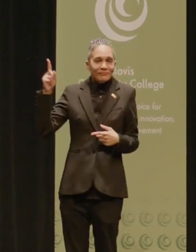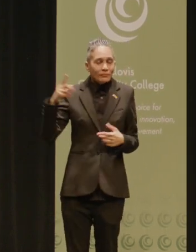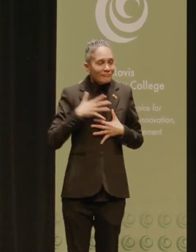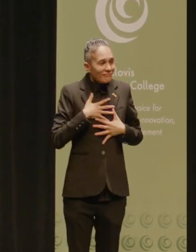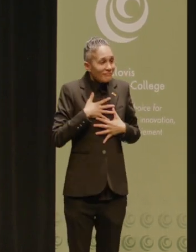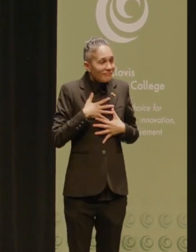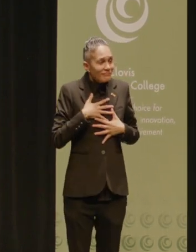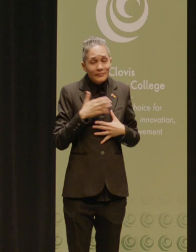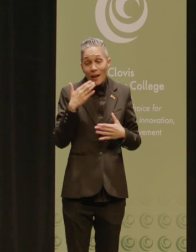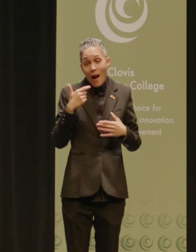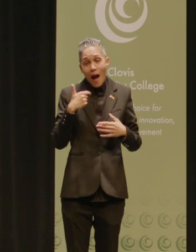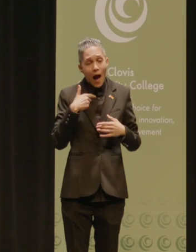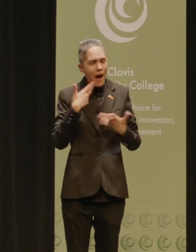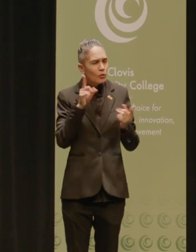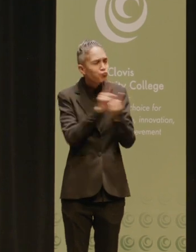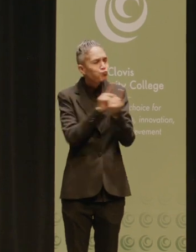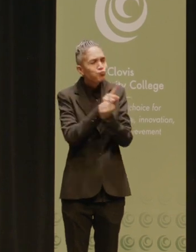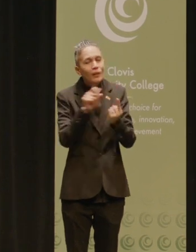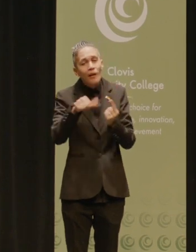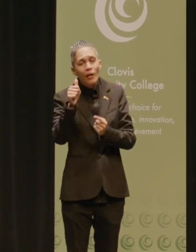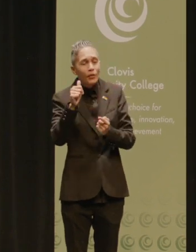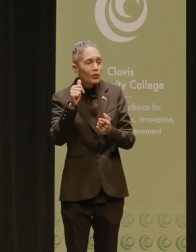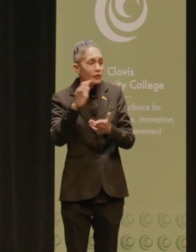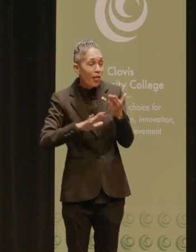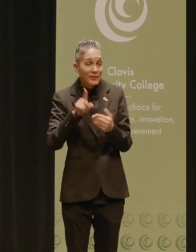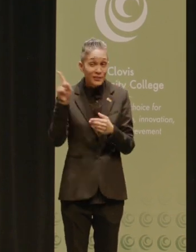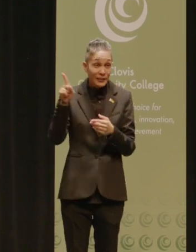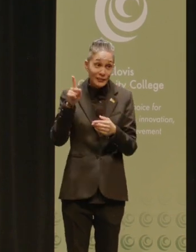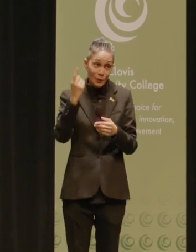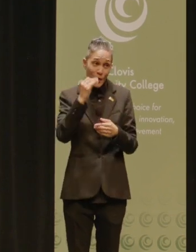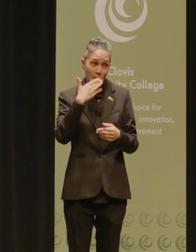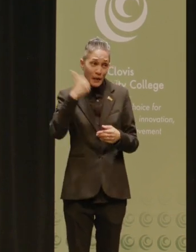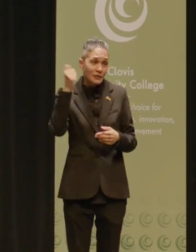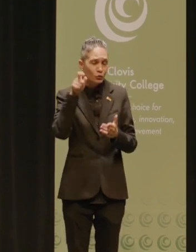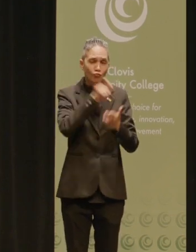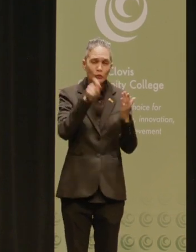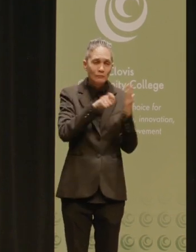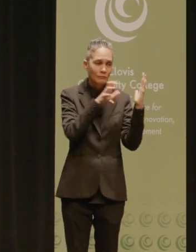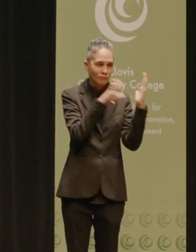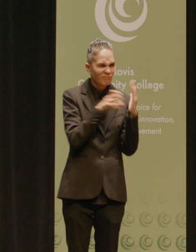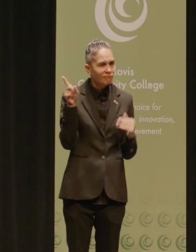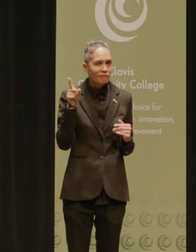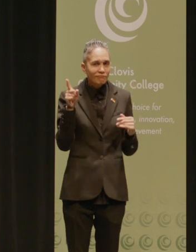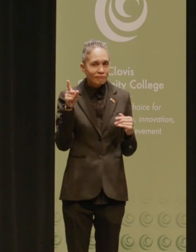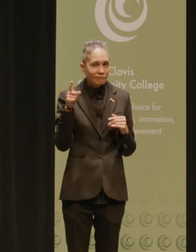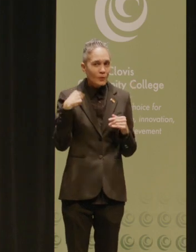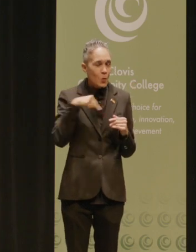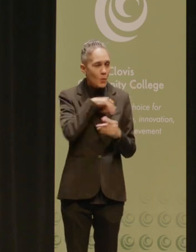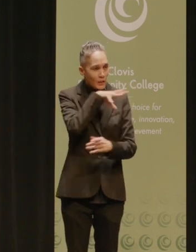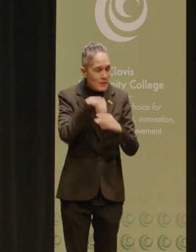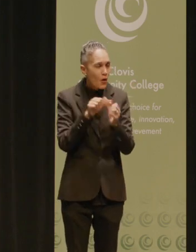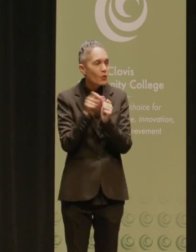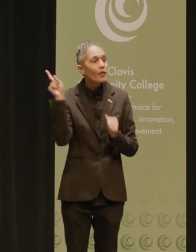I have an opportunity to go see other colleges through accreditation. This one is probably one of the best written ones that I think reflects who we want to be and who we're striving to